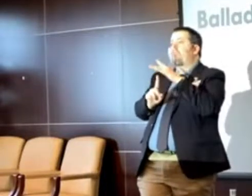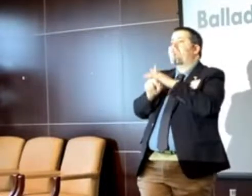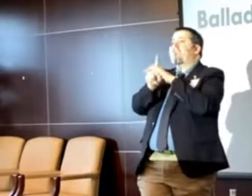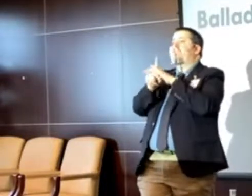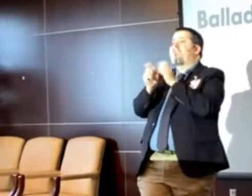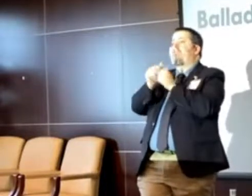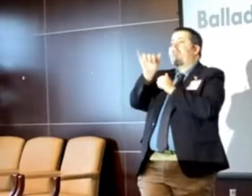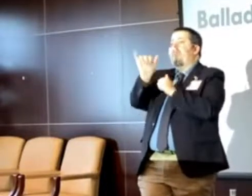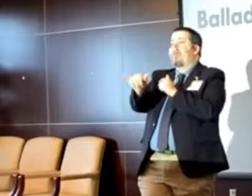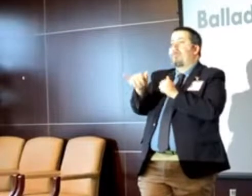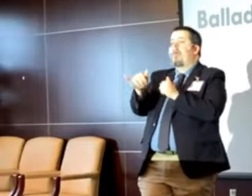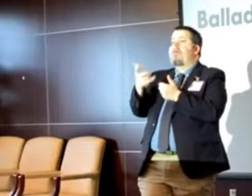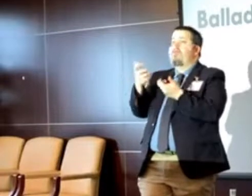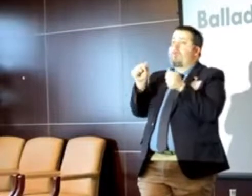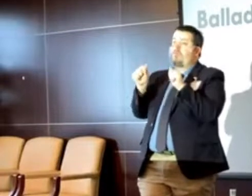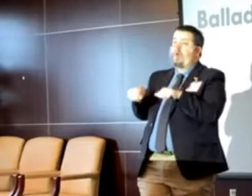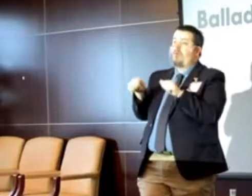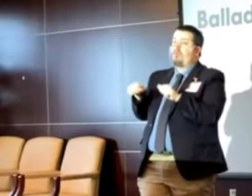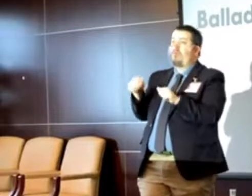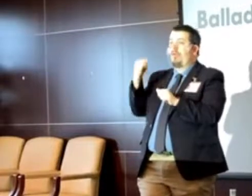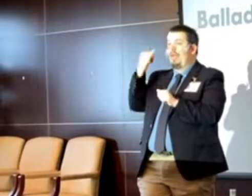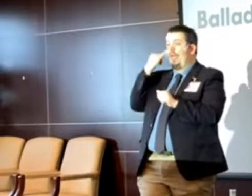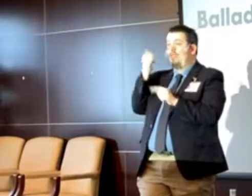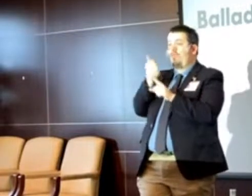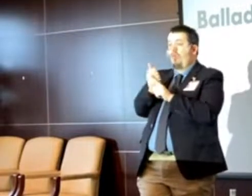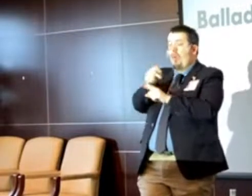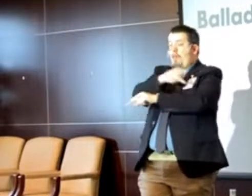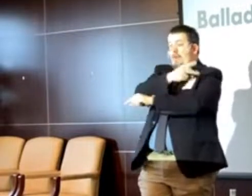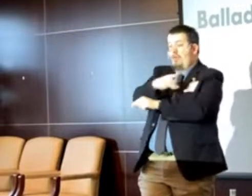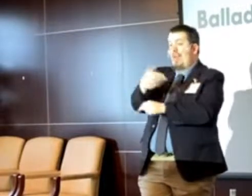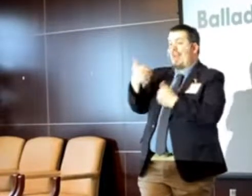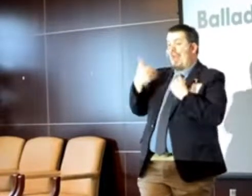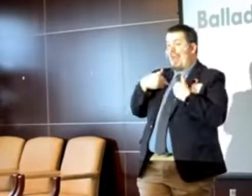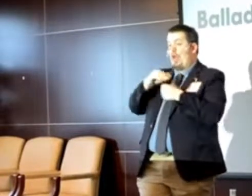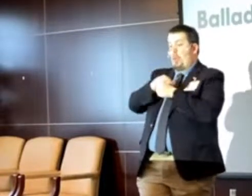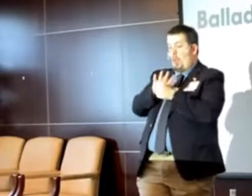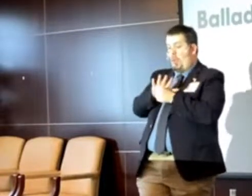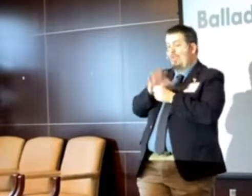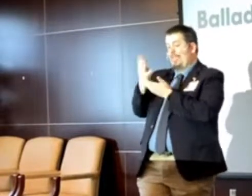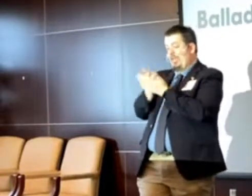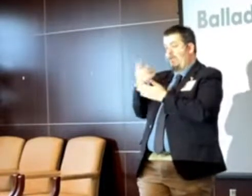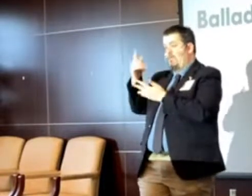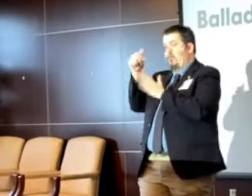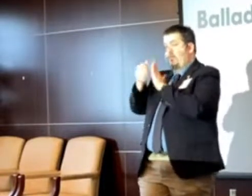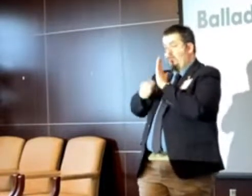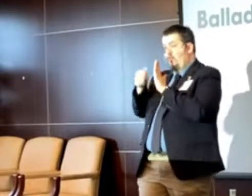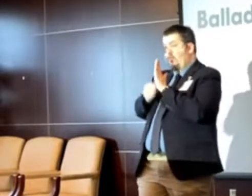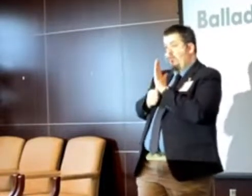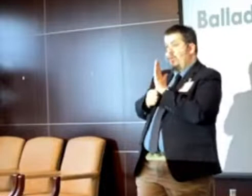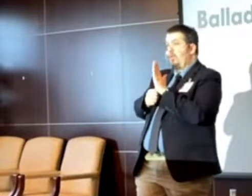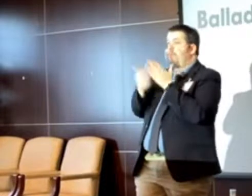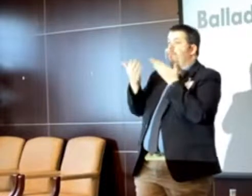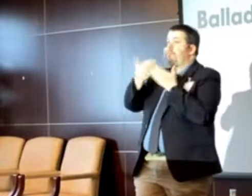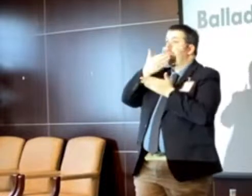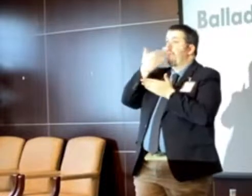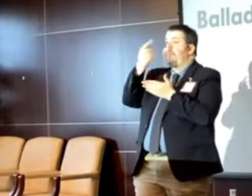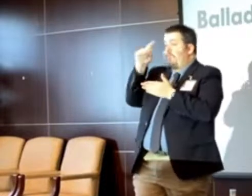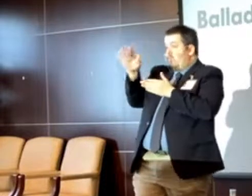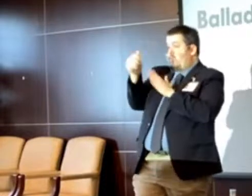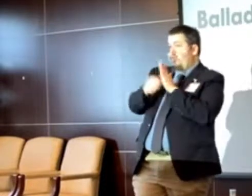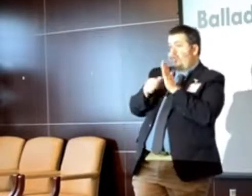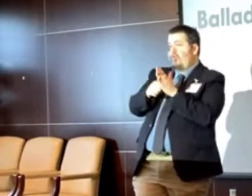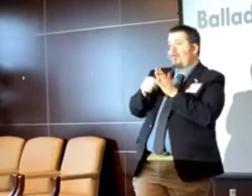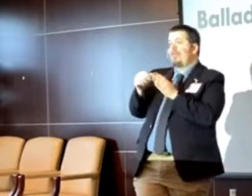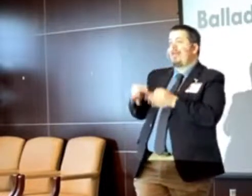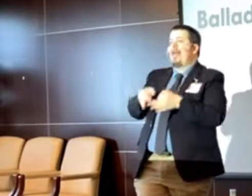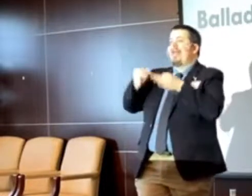on that, and it is possible that if you're a patient that has COVID and are scheduled for surgery, it may be best for your surgery to be